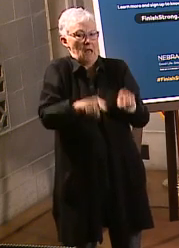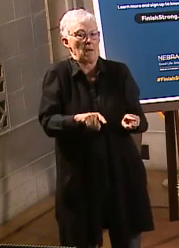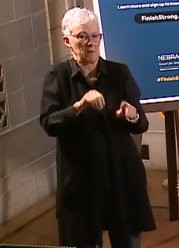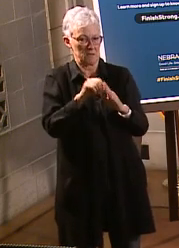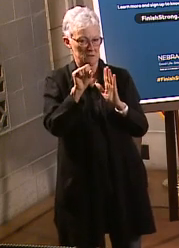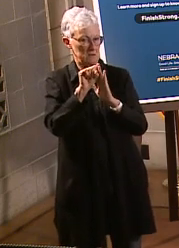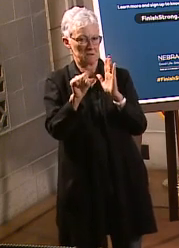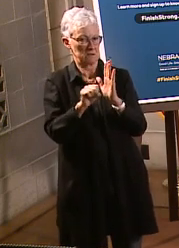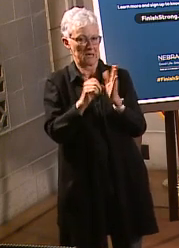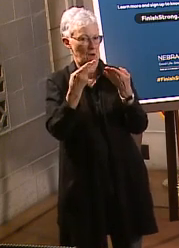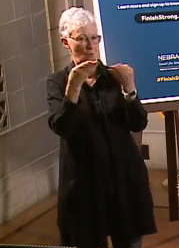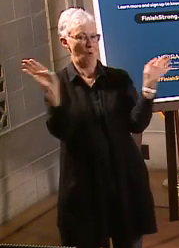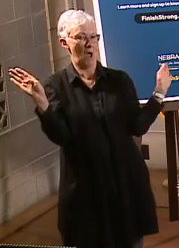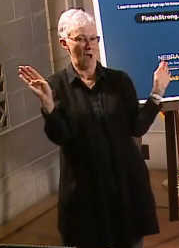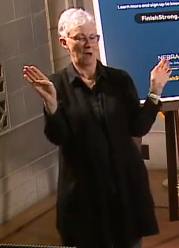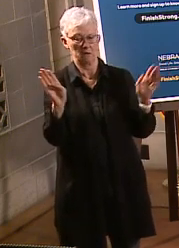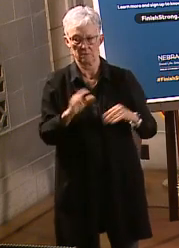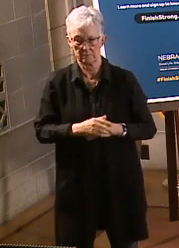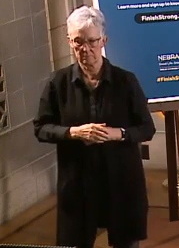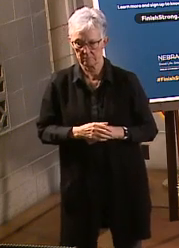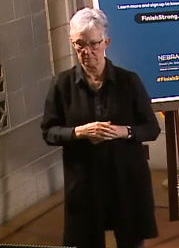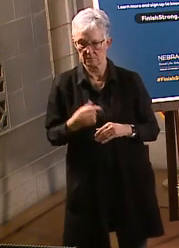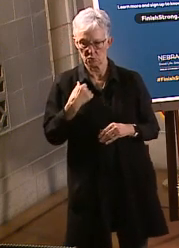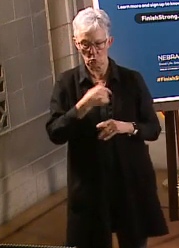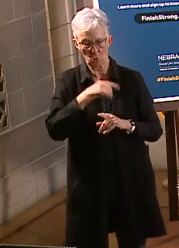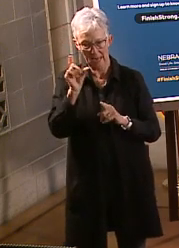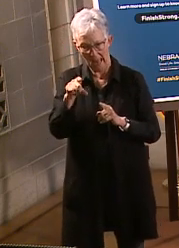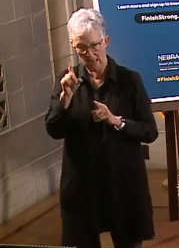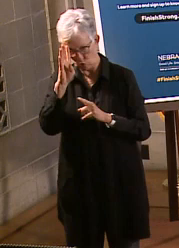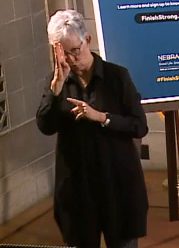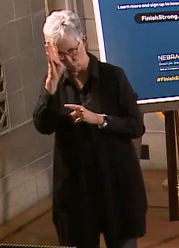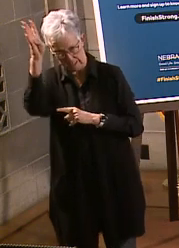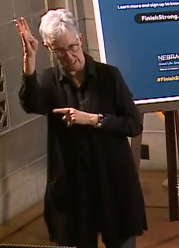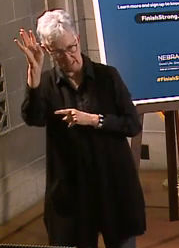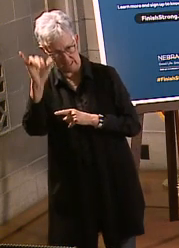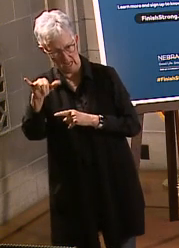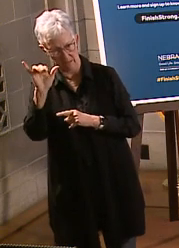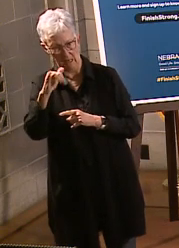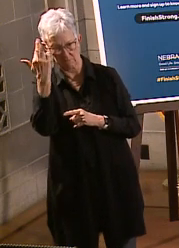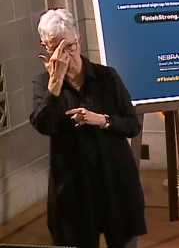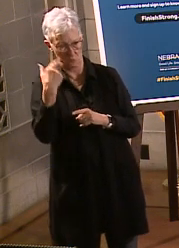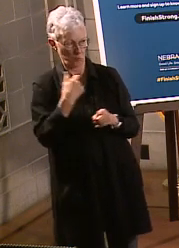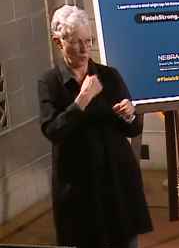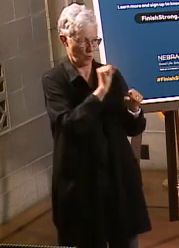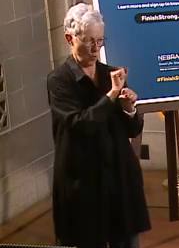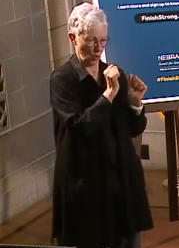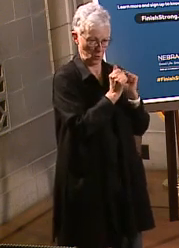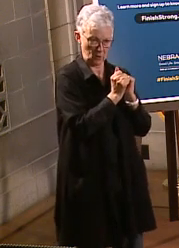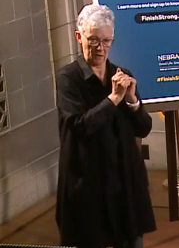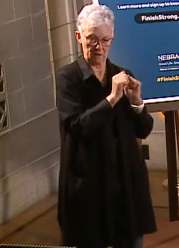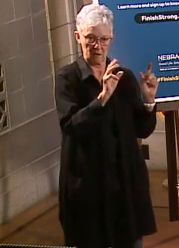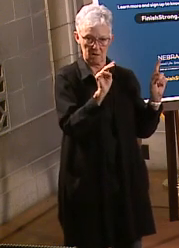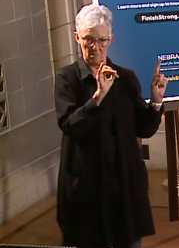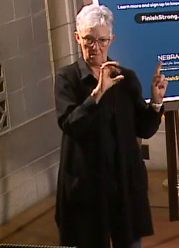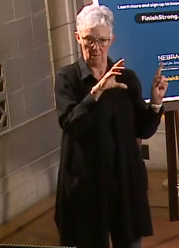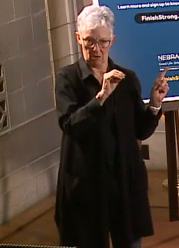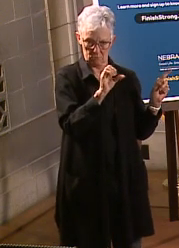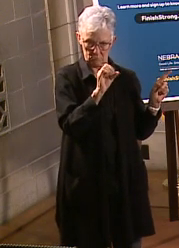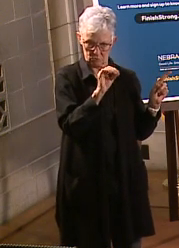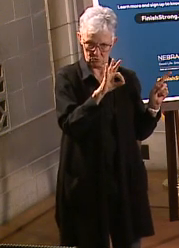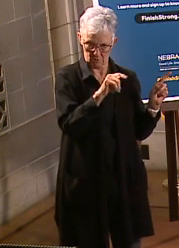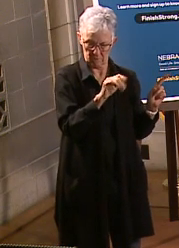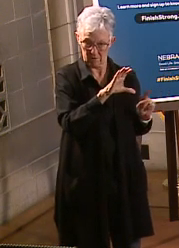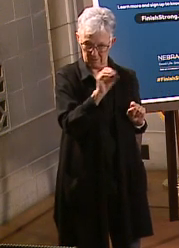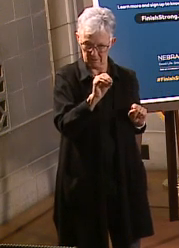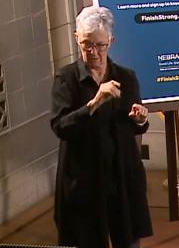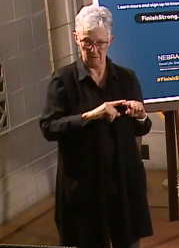And so we obviously had to create that tool. And that's what we're working with on Microsoft. But also, think about it, folks, we're going to be